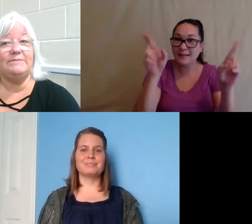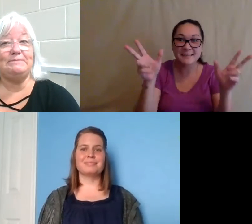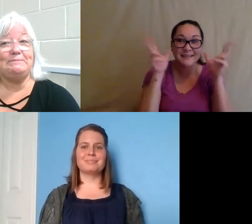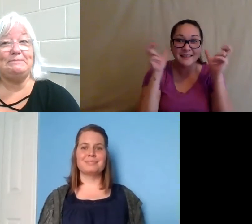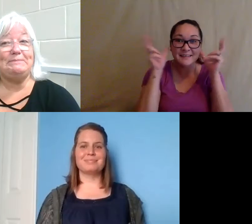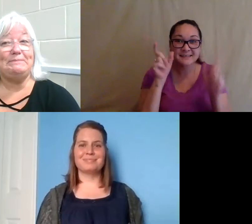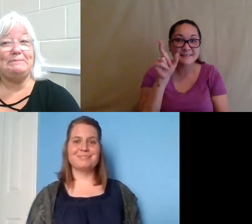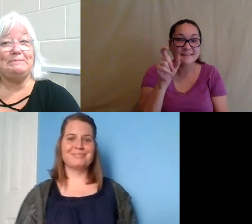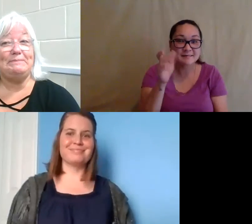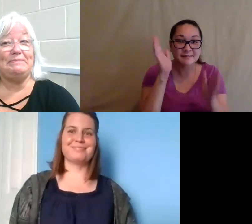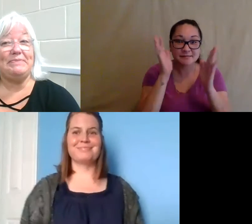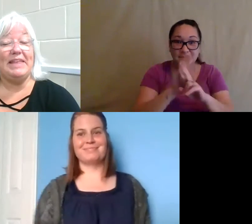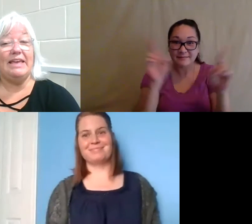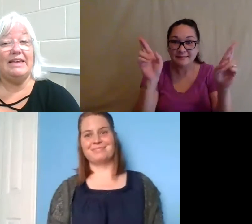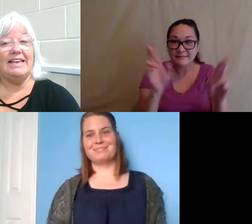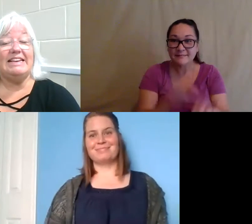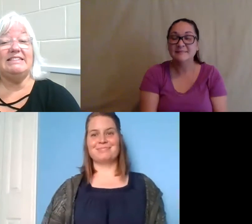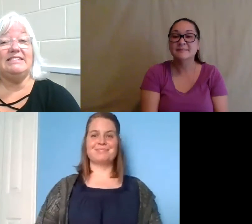listen?